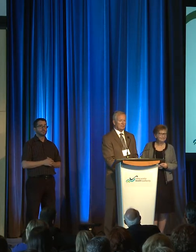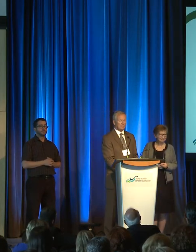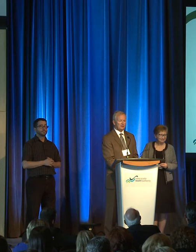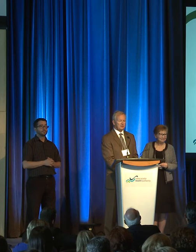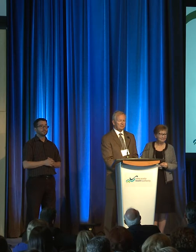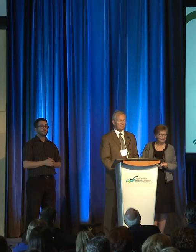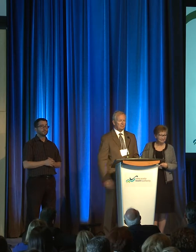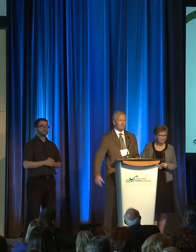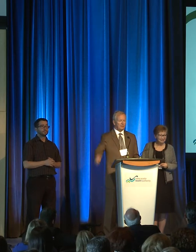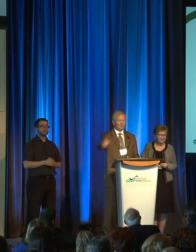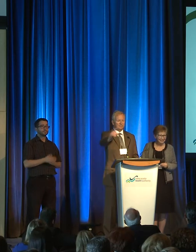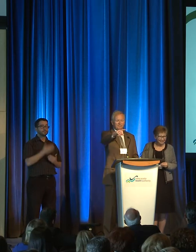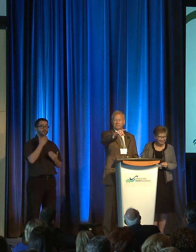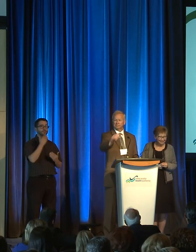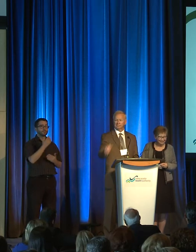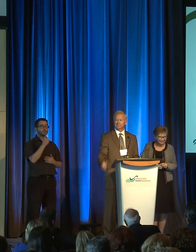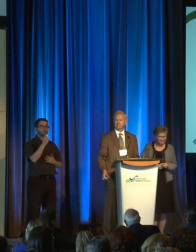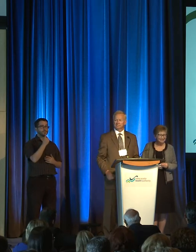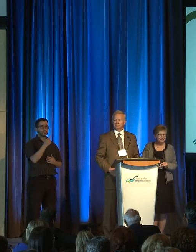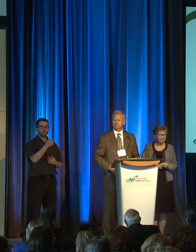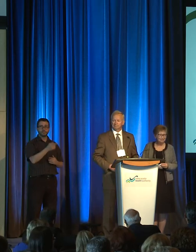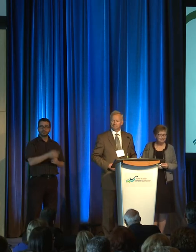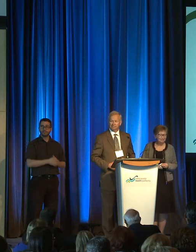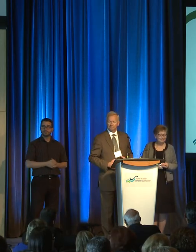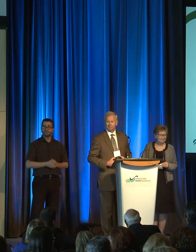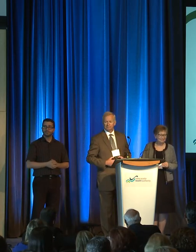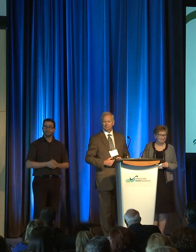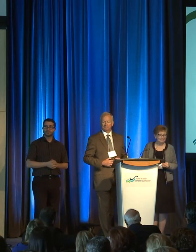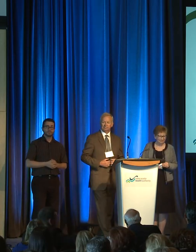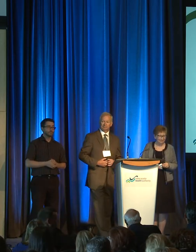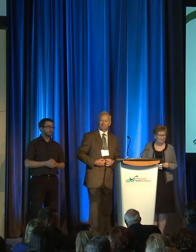Thank you for the question. We have one more here.